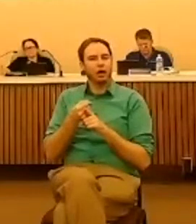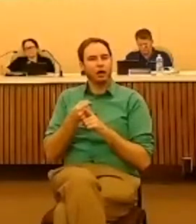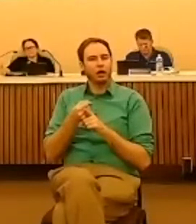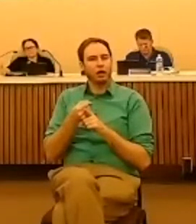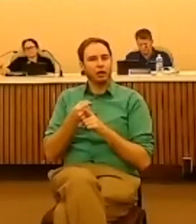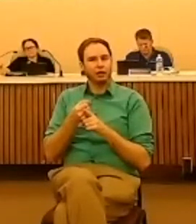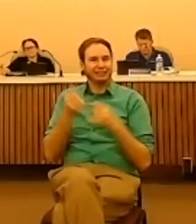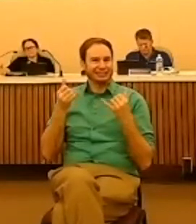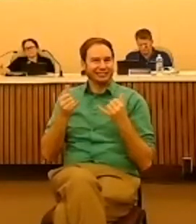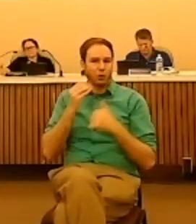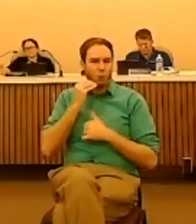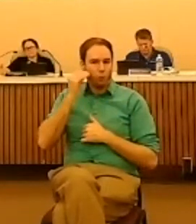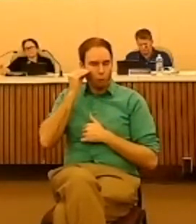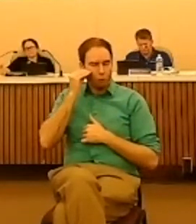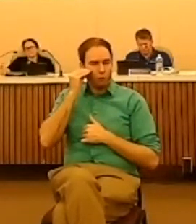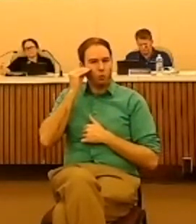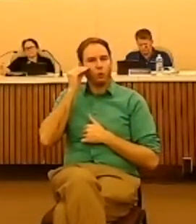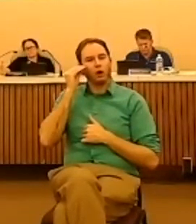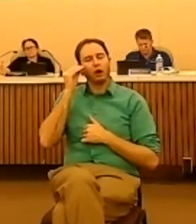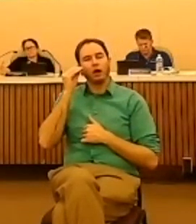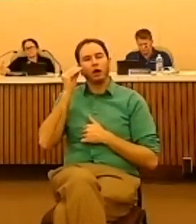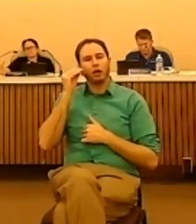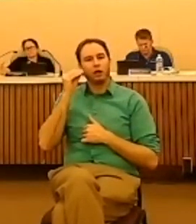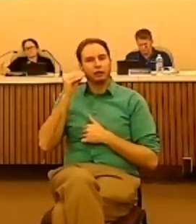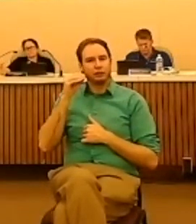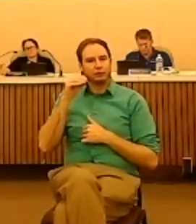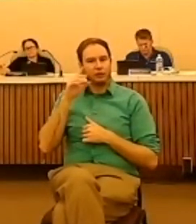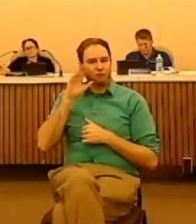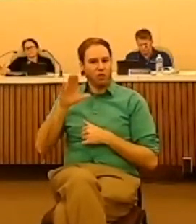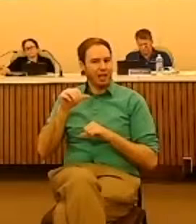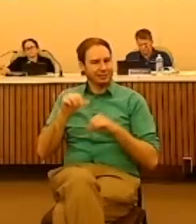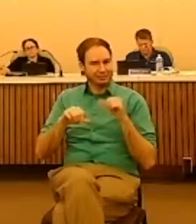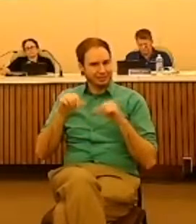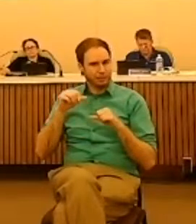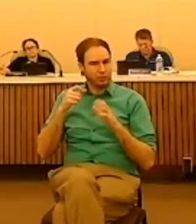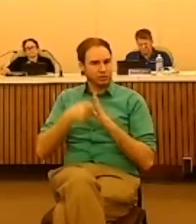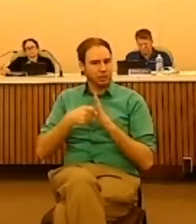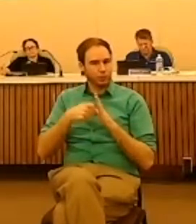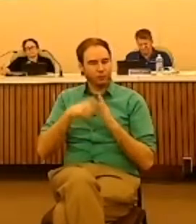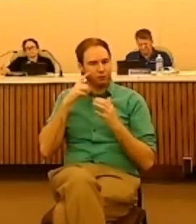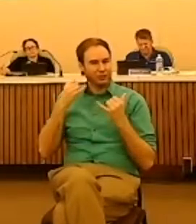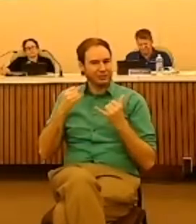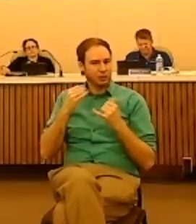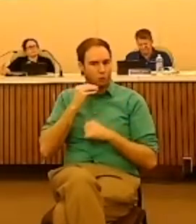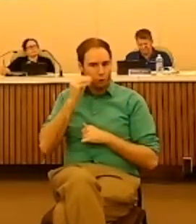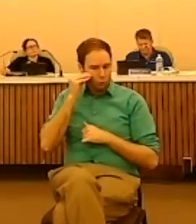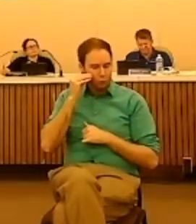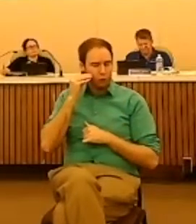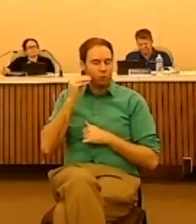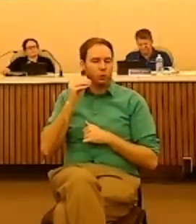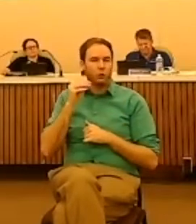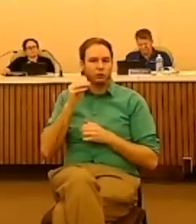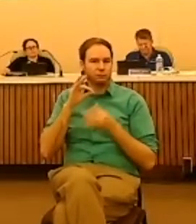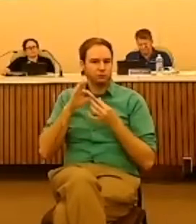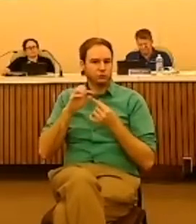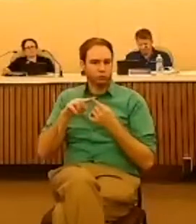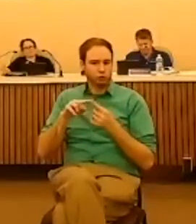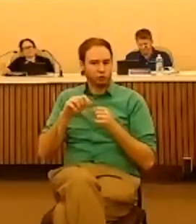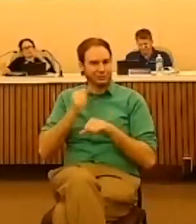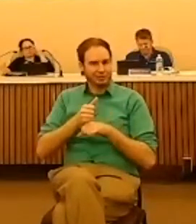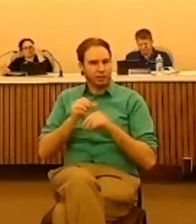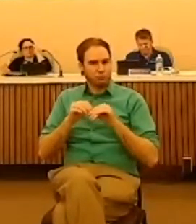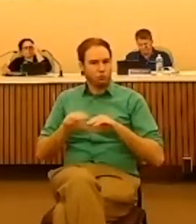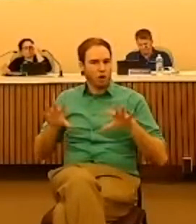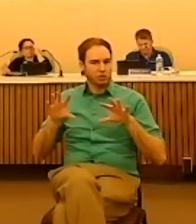on existing homes and their assessments. So assessment changes for existing homes due to the effect of this